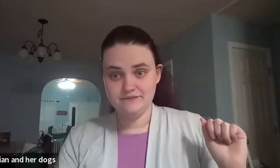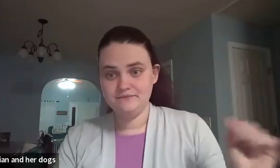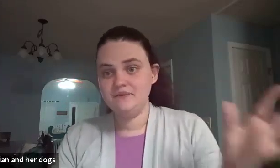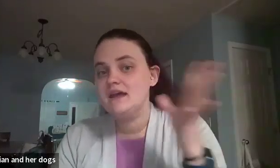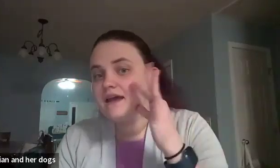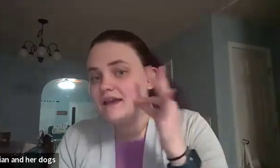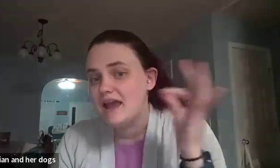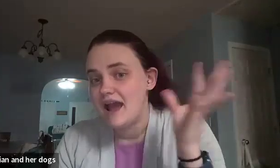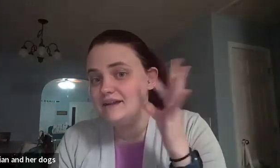cat, cat.